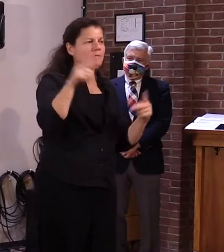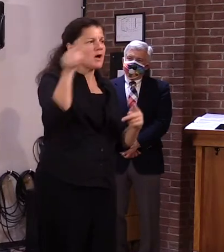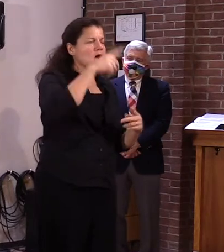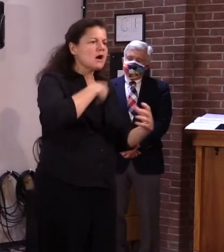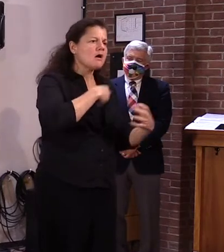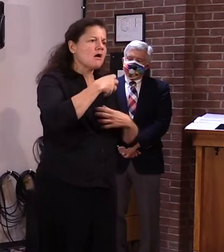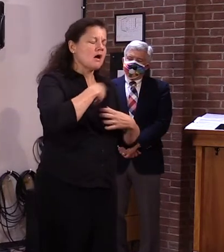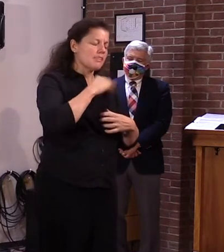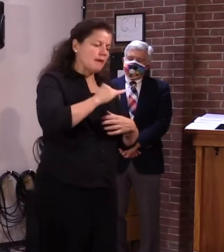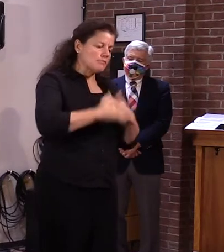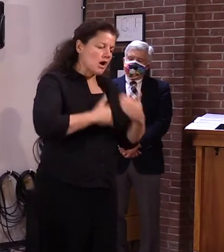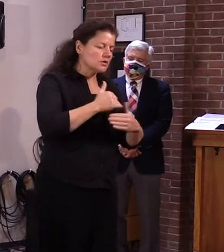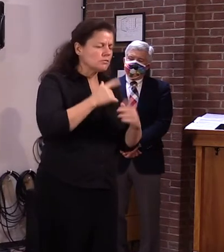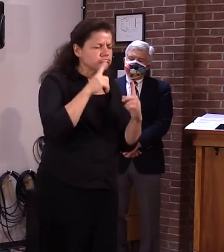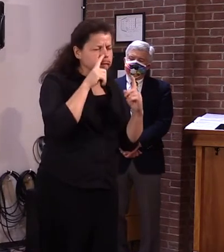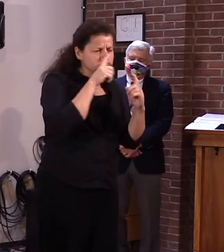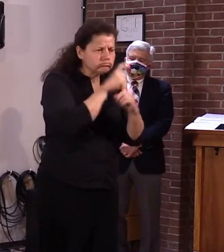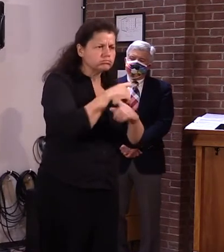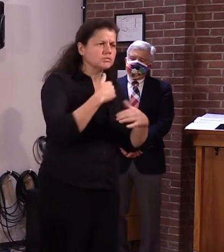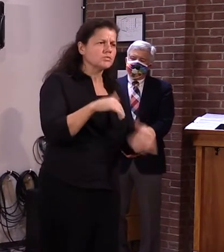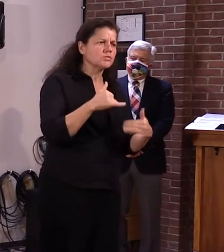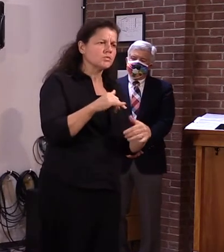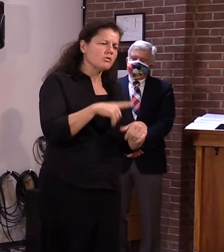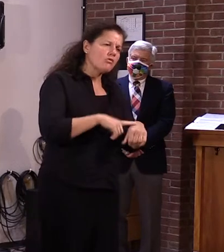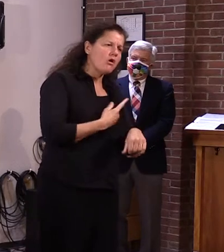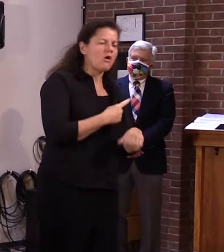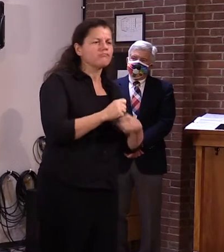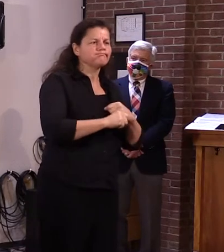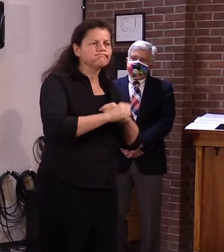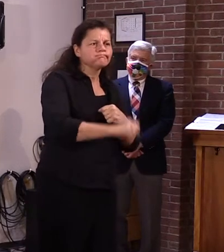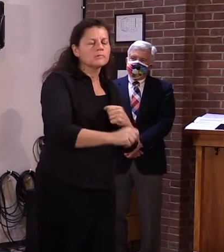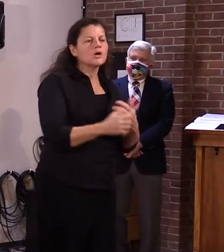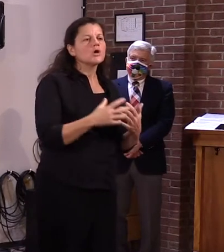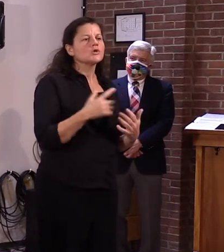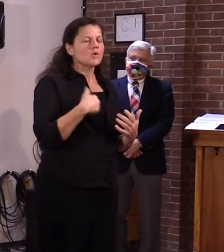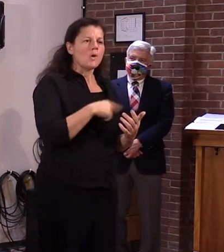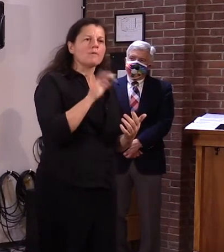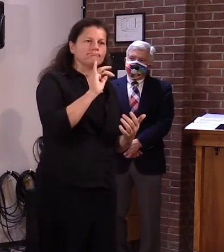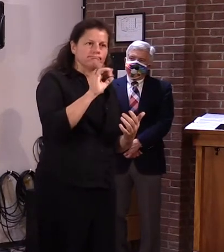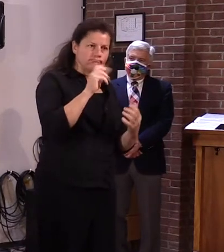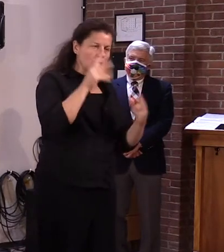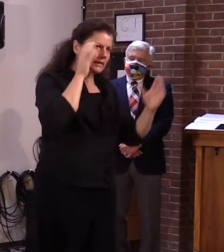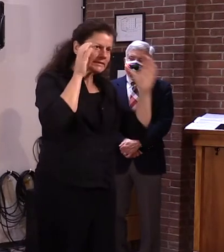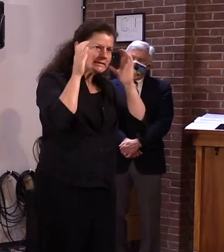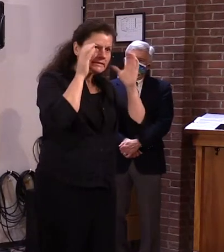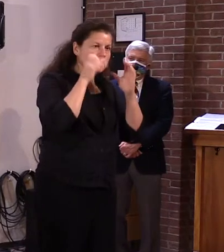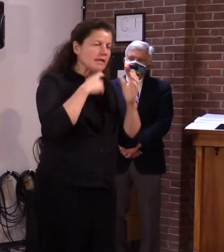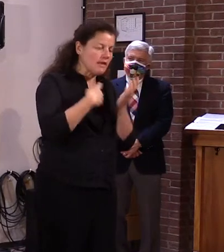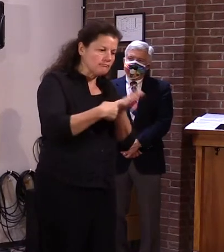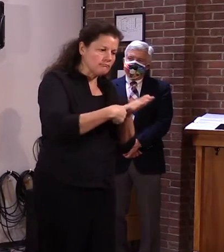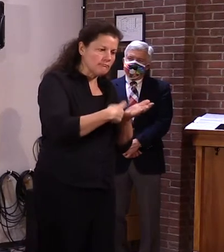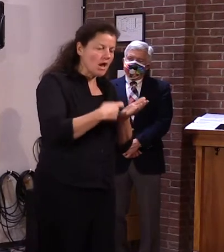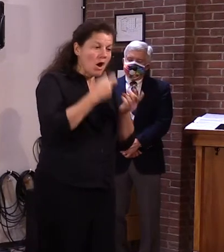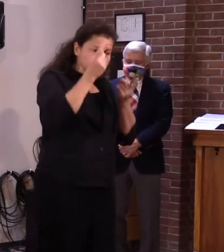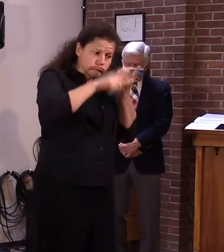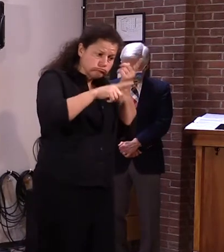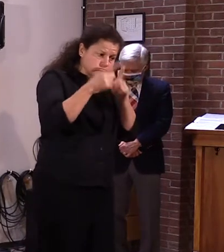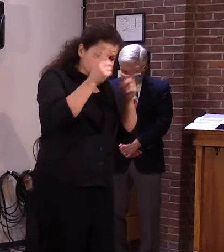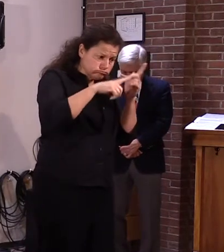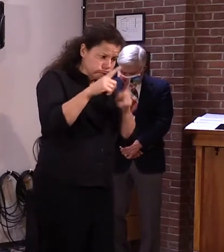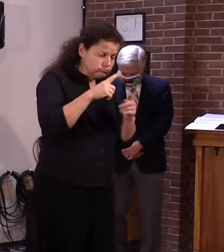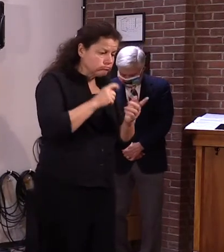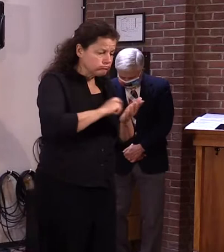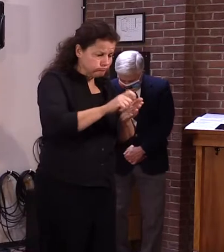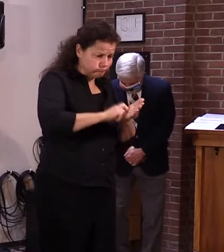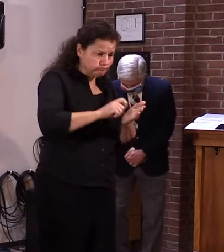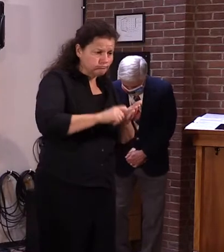process and so forth. So we found a lot of those areas of common interest and went